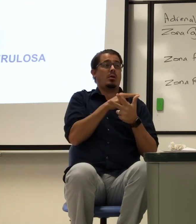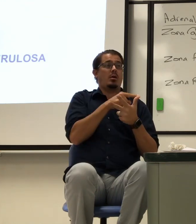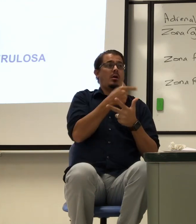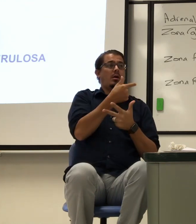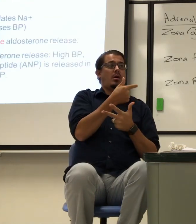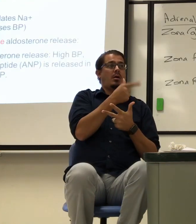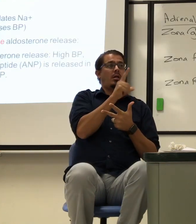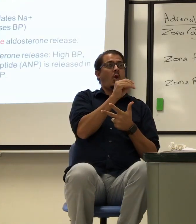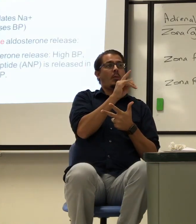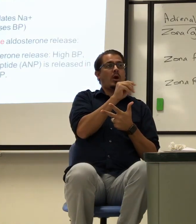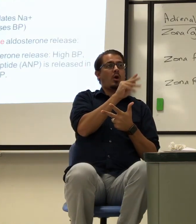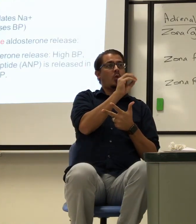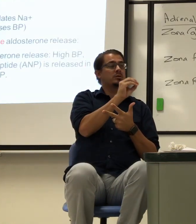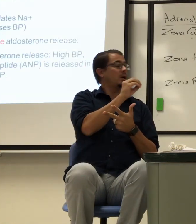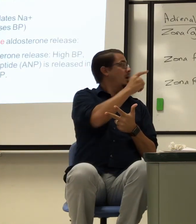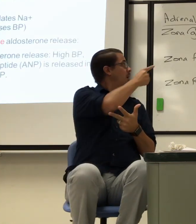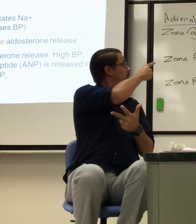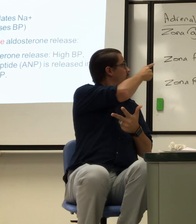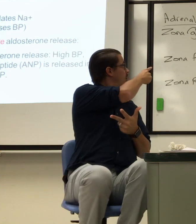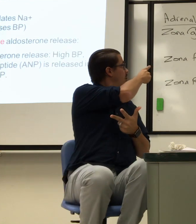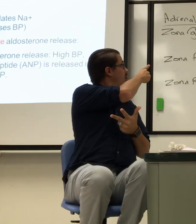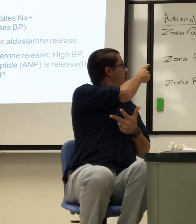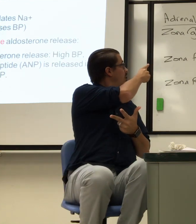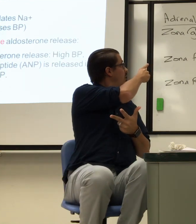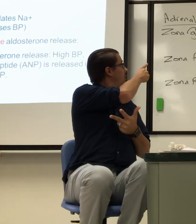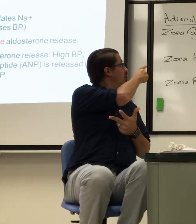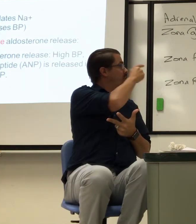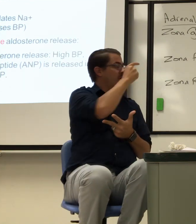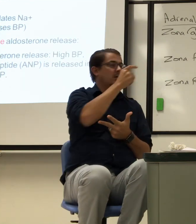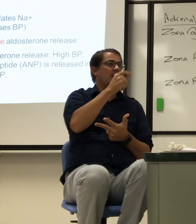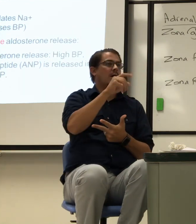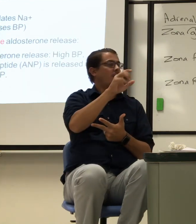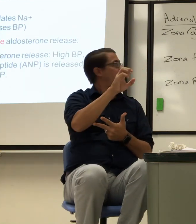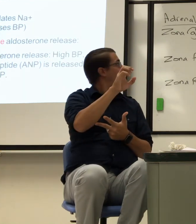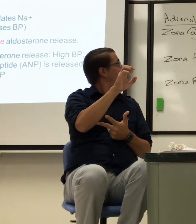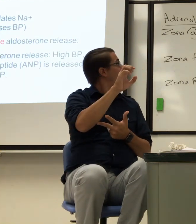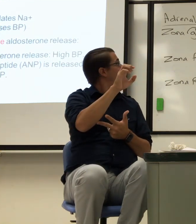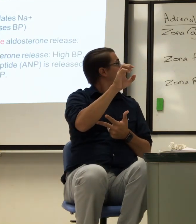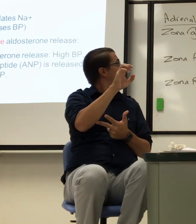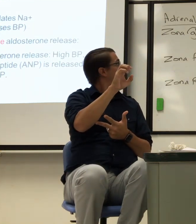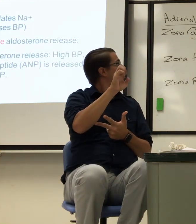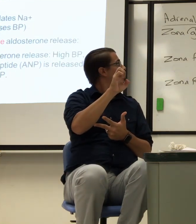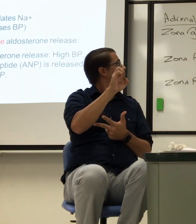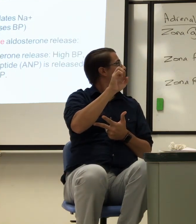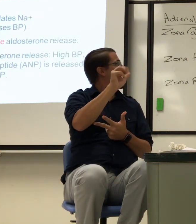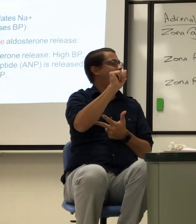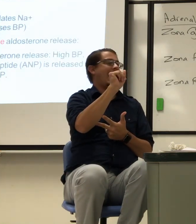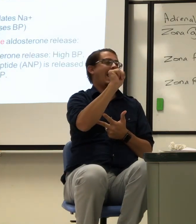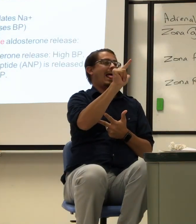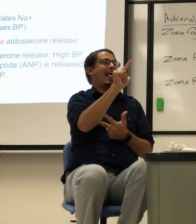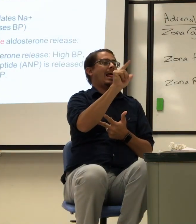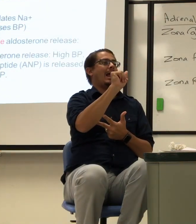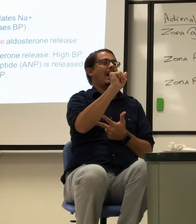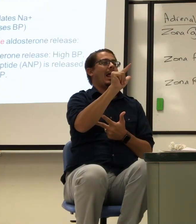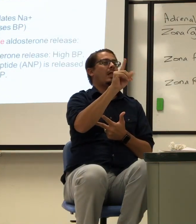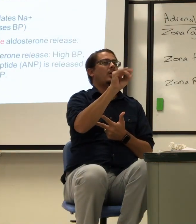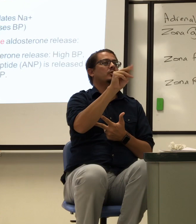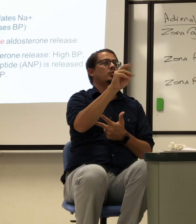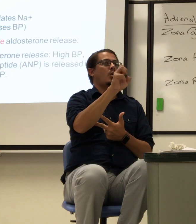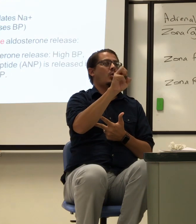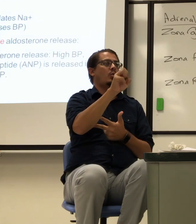glomerulosa how aldosterone works to maintain or increase blood pressure. And in